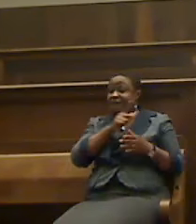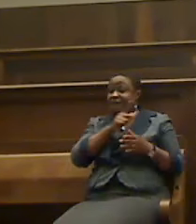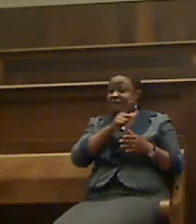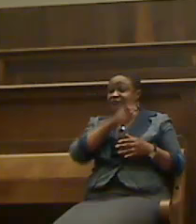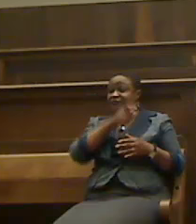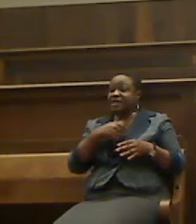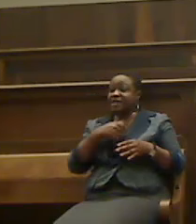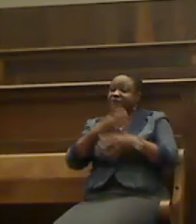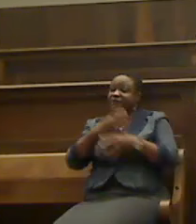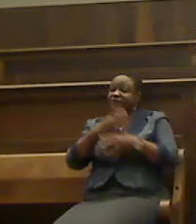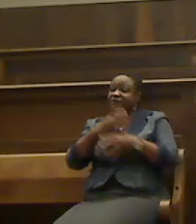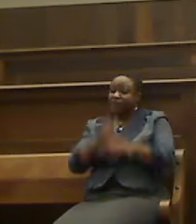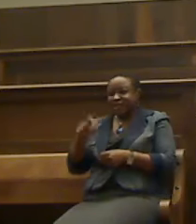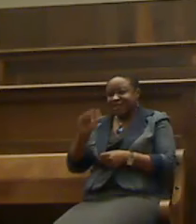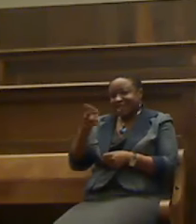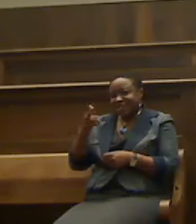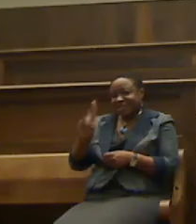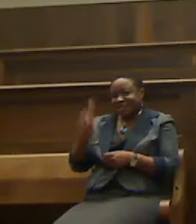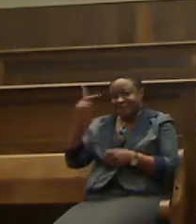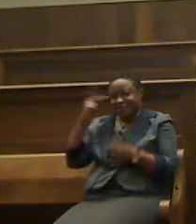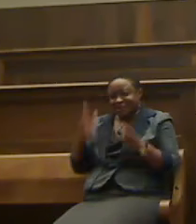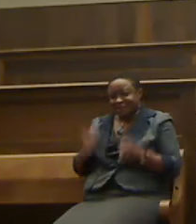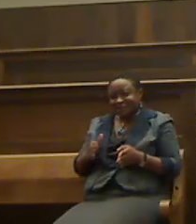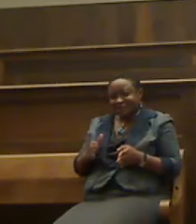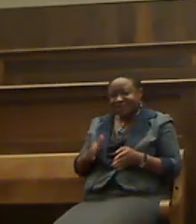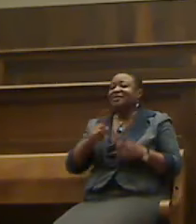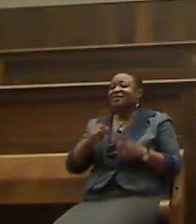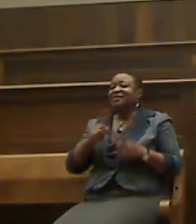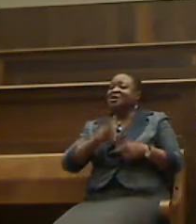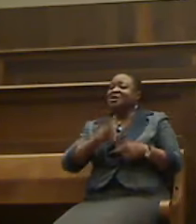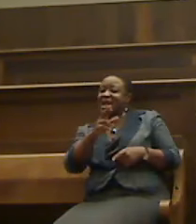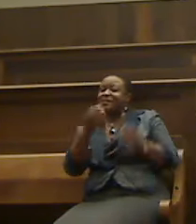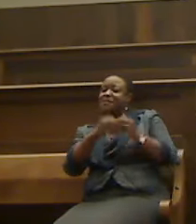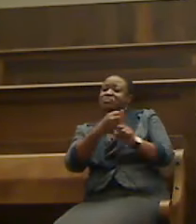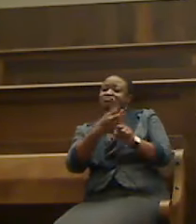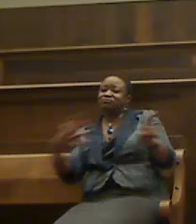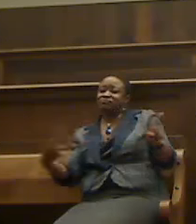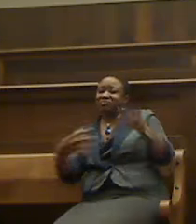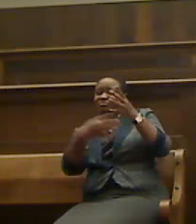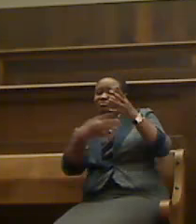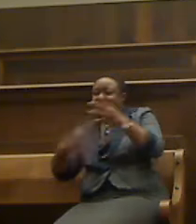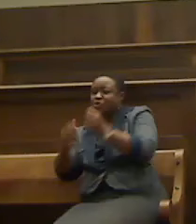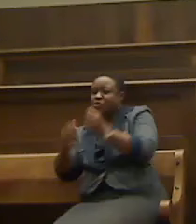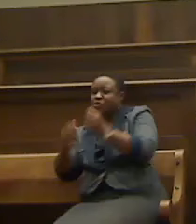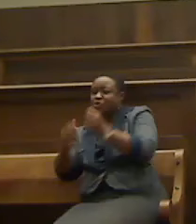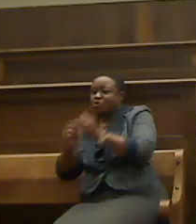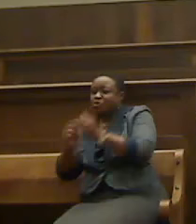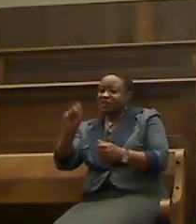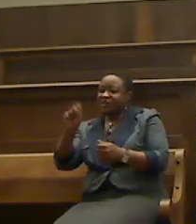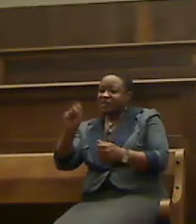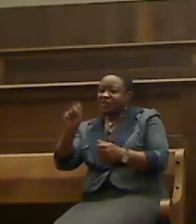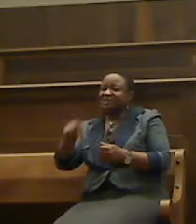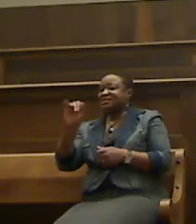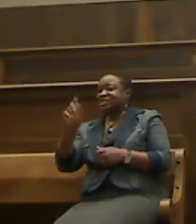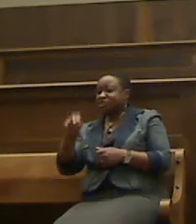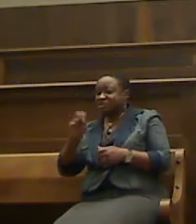attention deficit politician, and the right side are the details with the citations. And so every page of the first